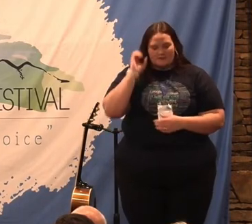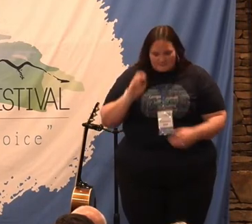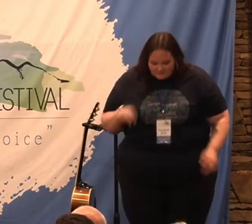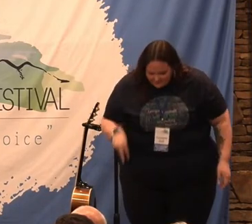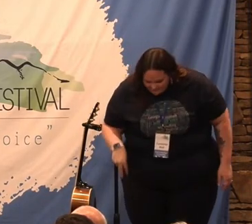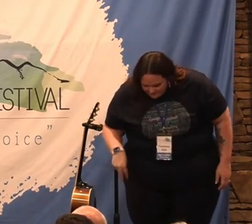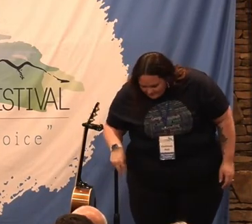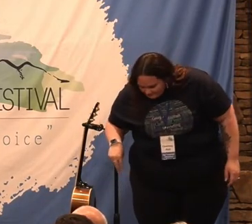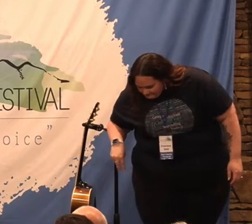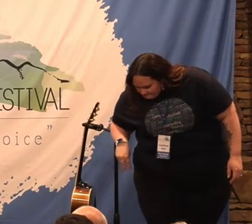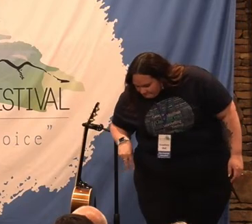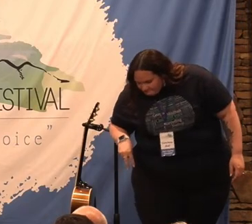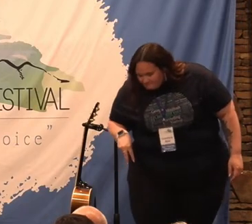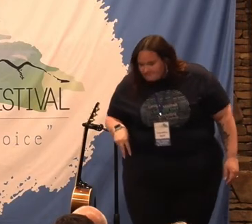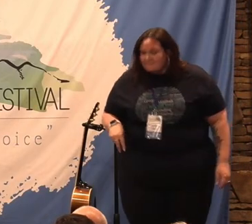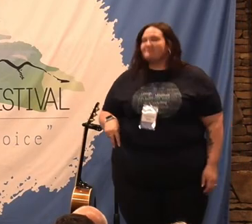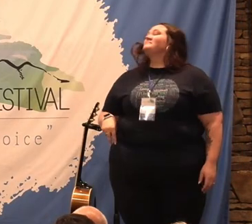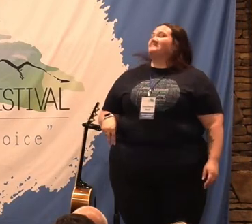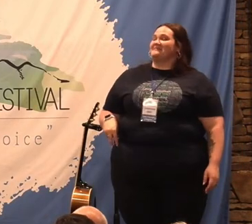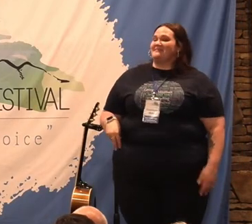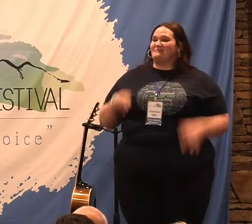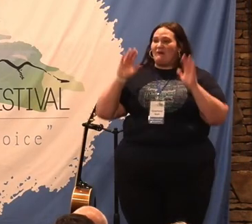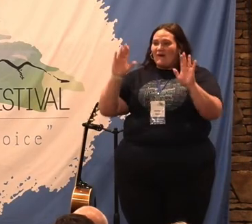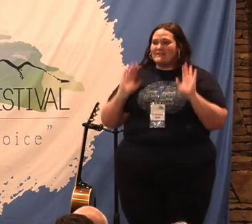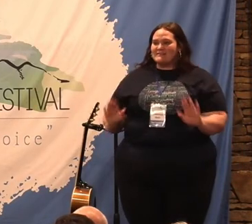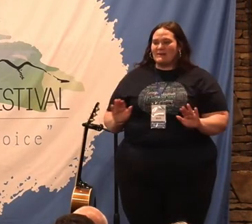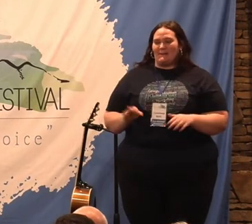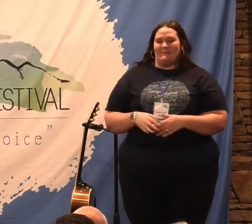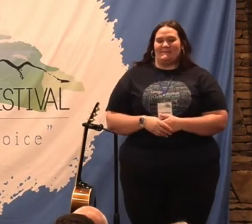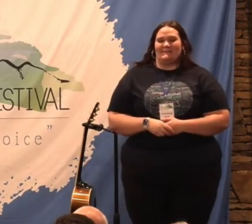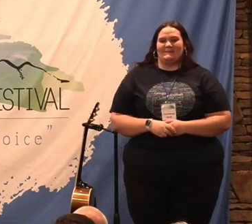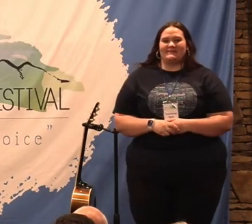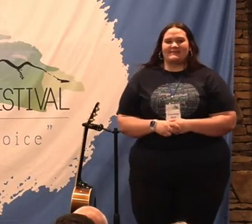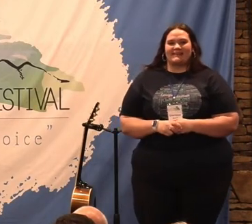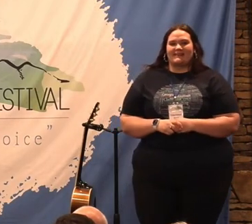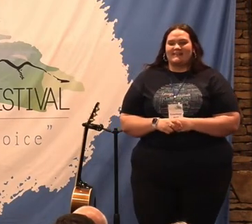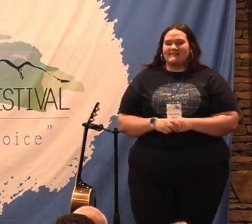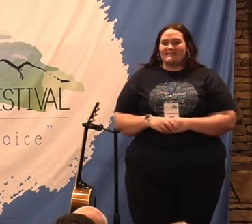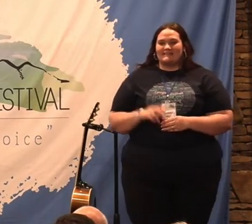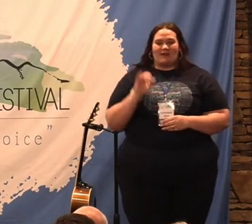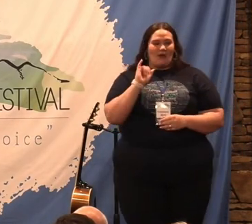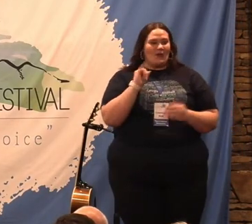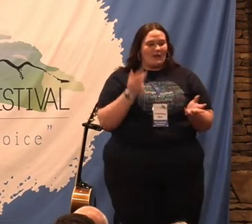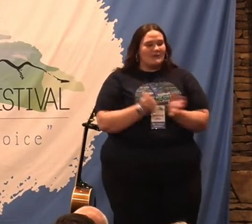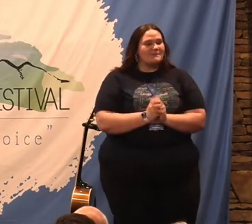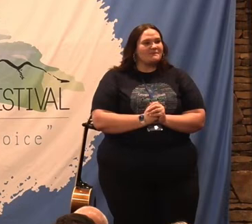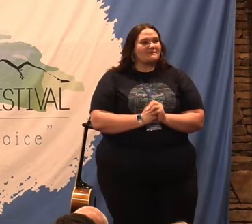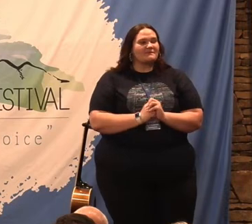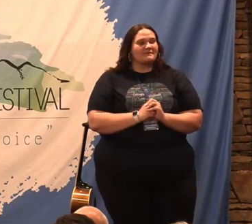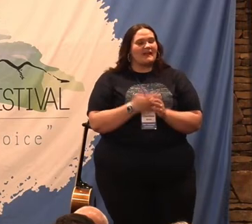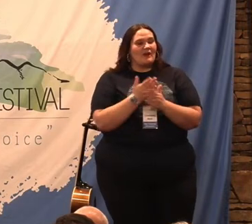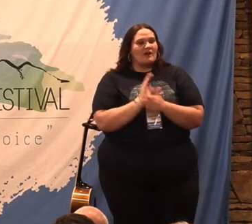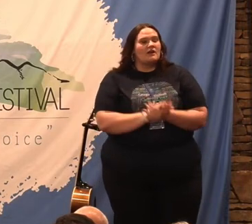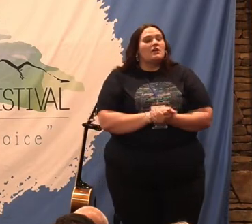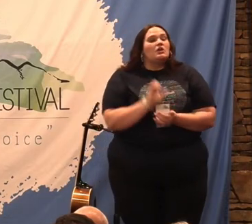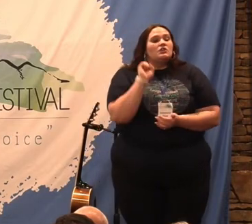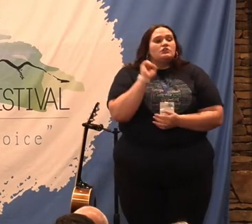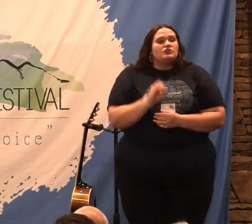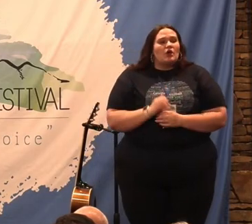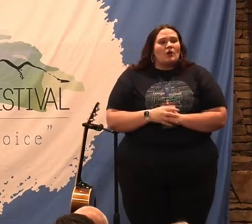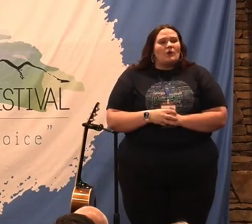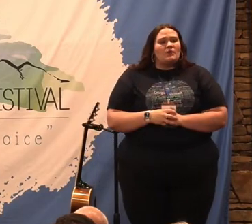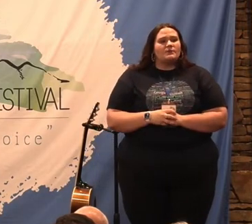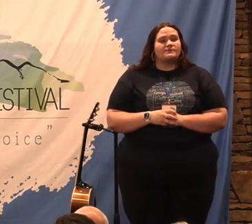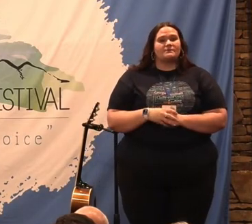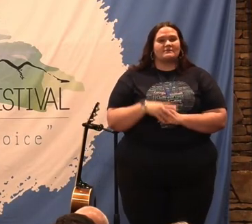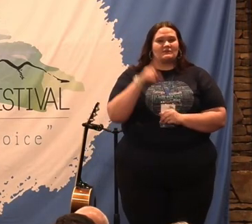she said, these are awesome. Oh, well, all right. So to get you to the ball, would